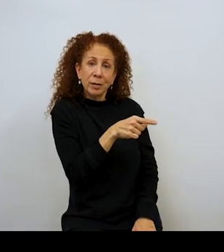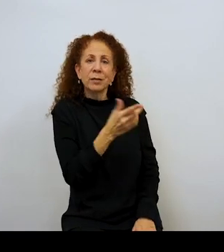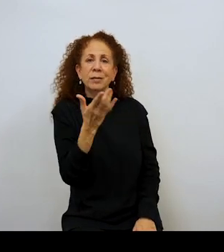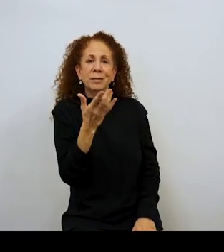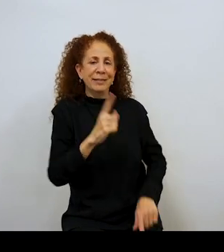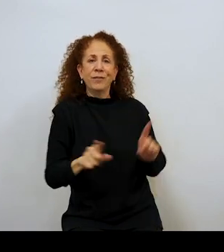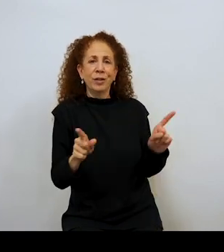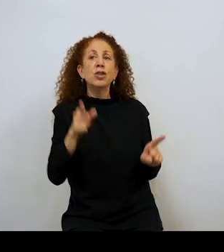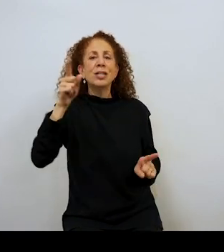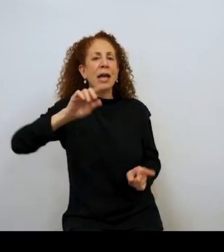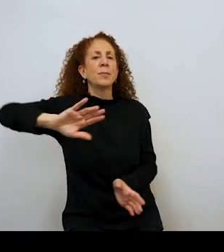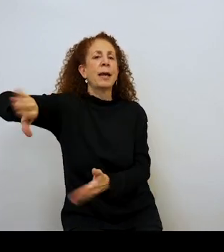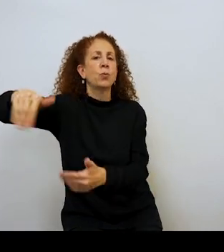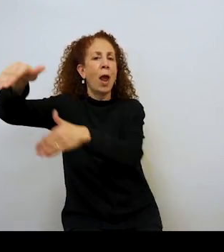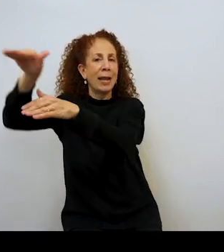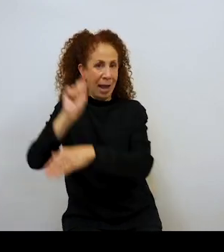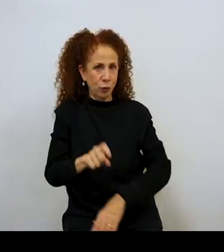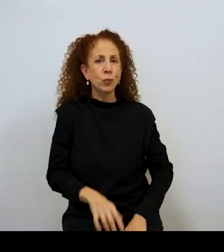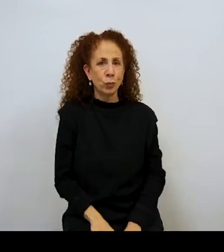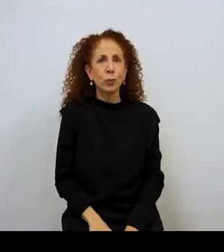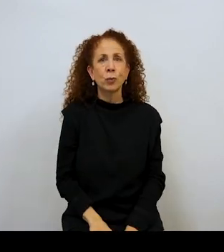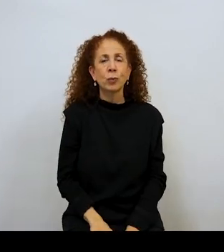very different, so she had to be kept away also.